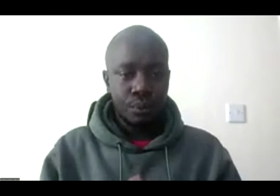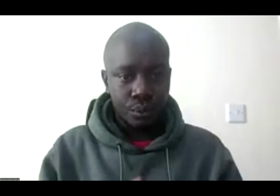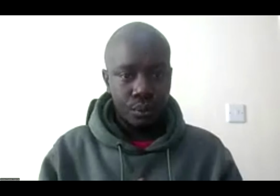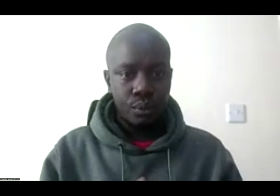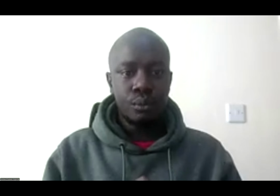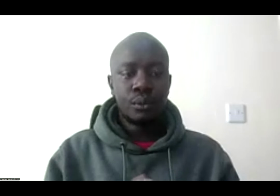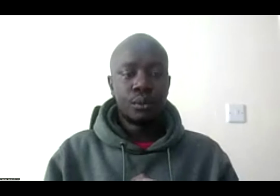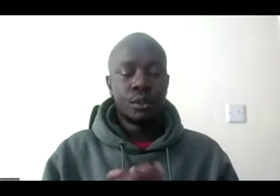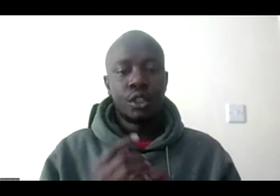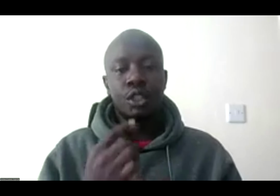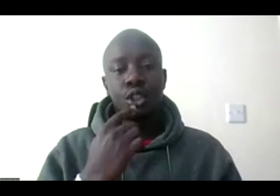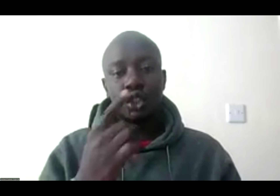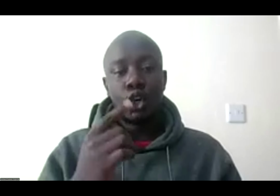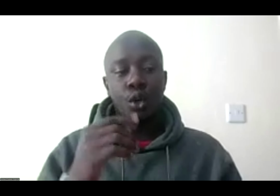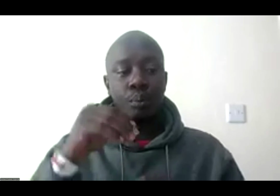languages users across the regions.